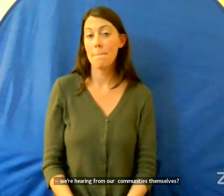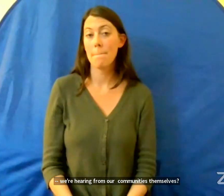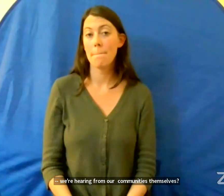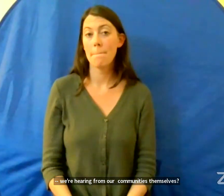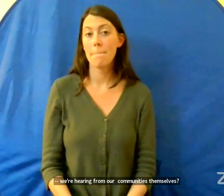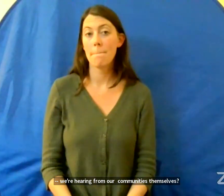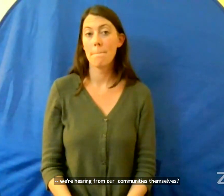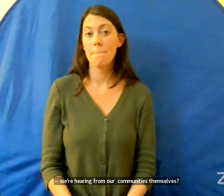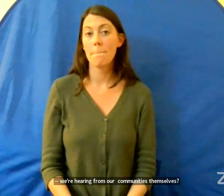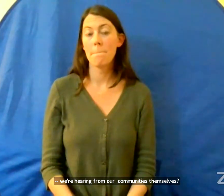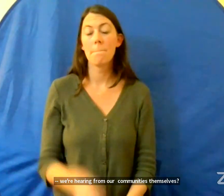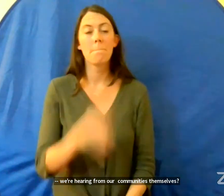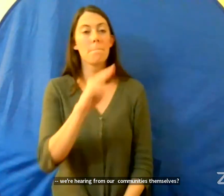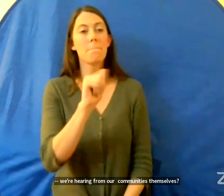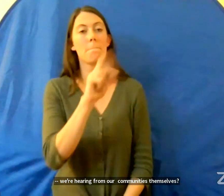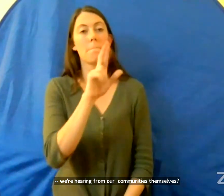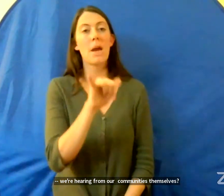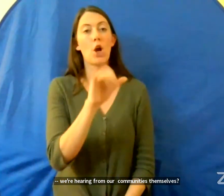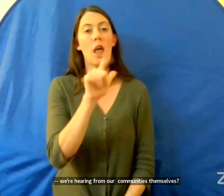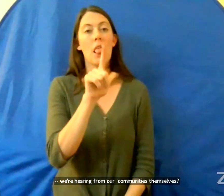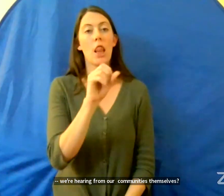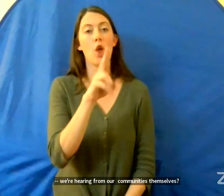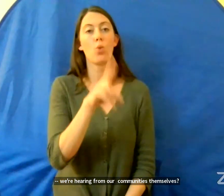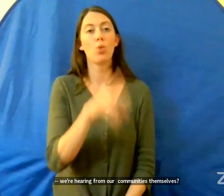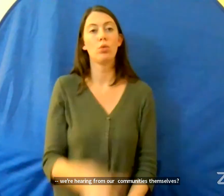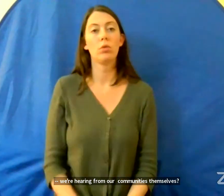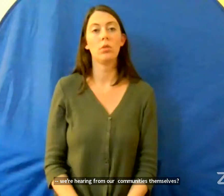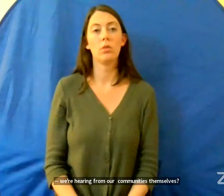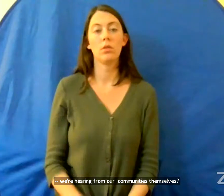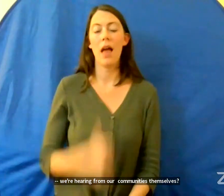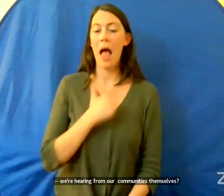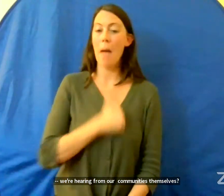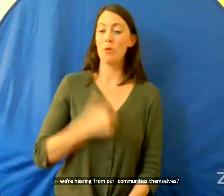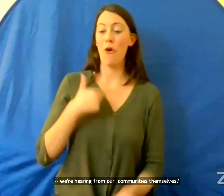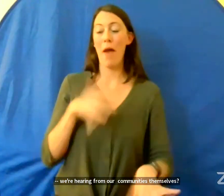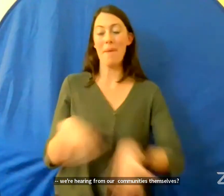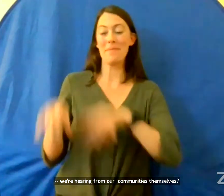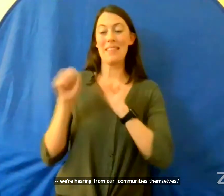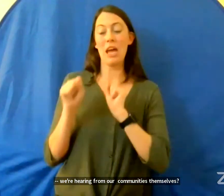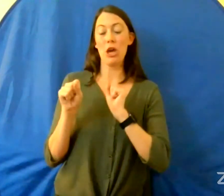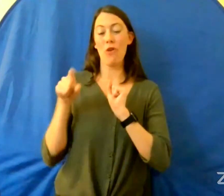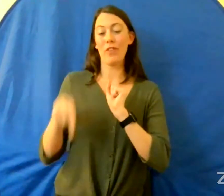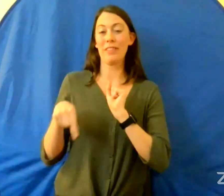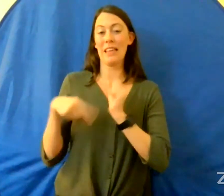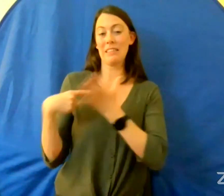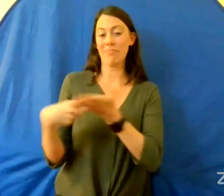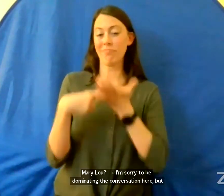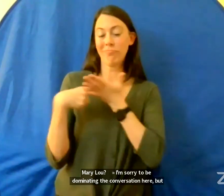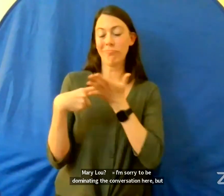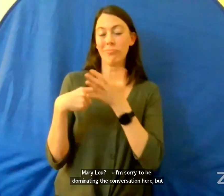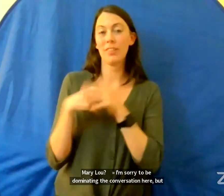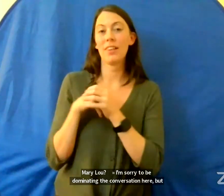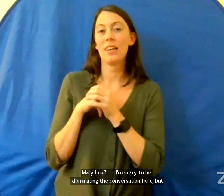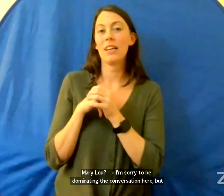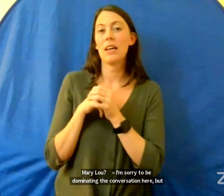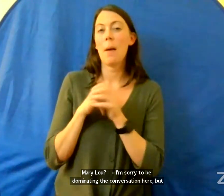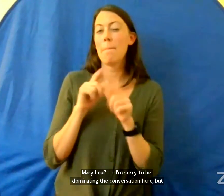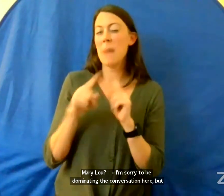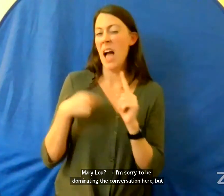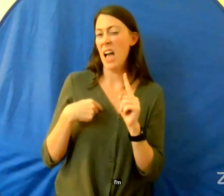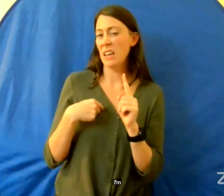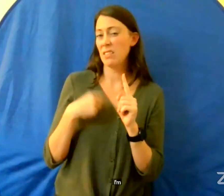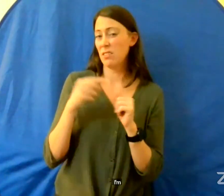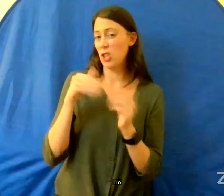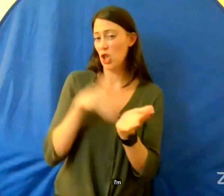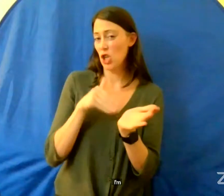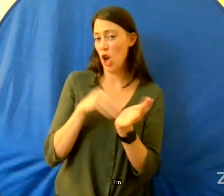Mary Lou. I'm sorry to be dominating the conversation here, but I'm wondering, Dr. Moss, if you can elaborate a little bit